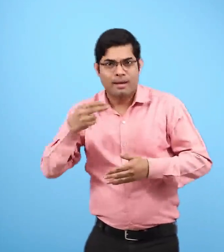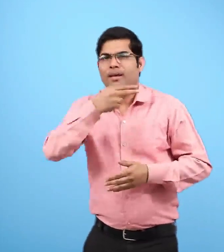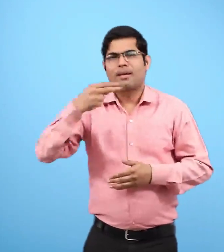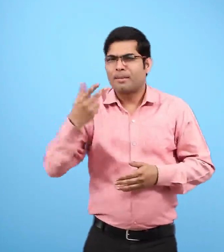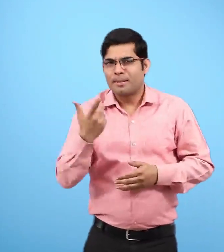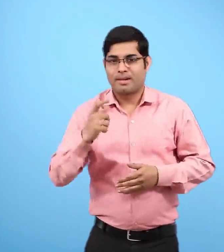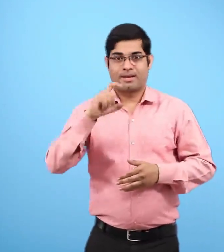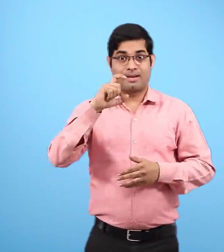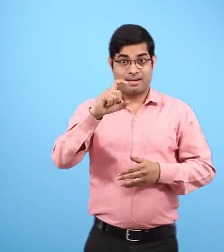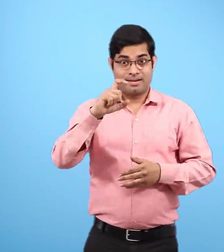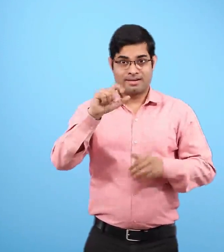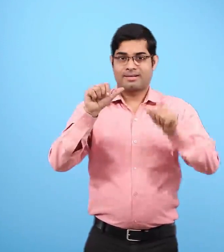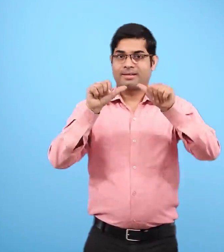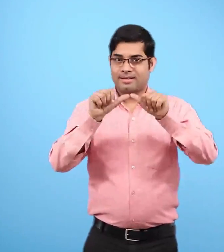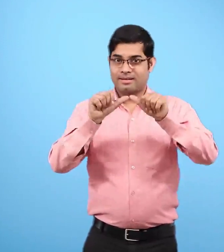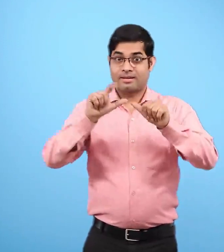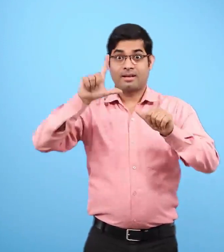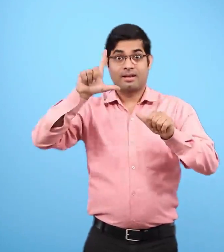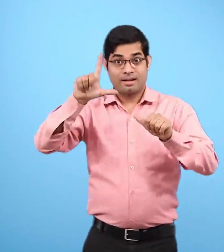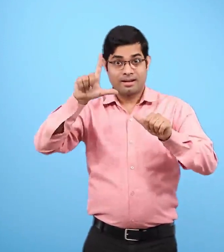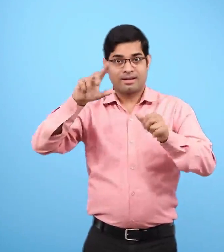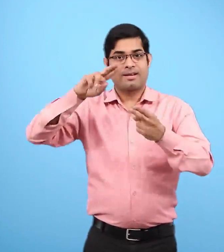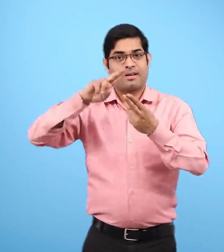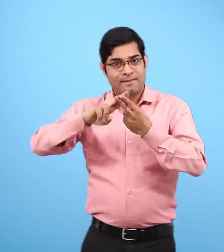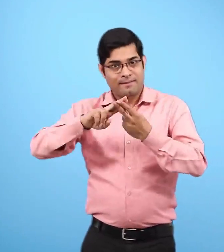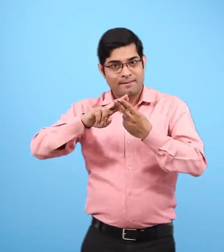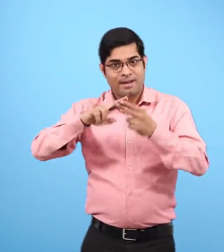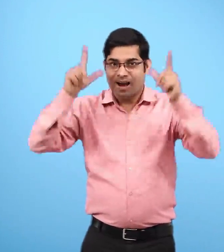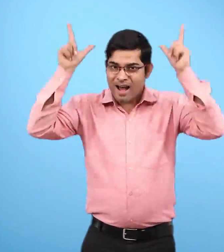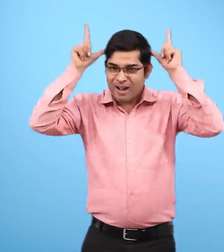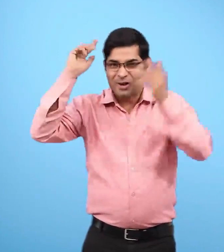cow. You have to tell which one is taller,